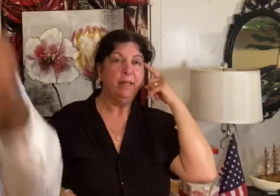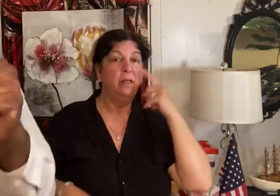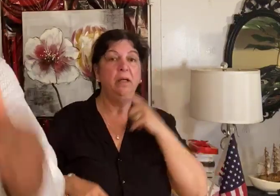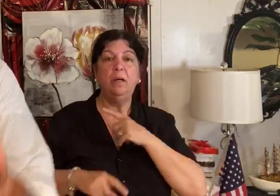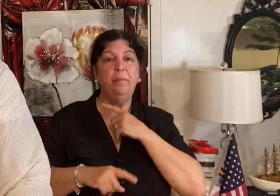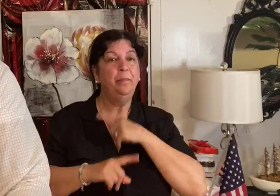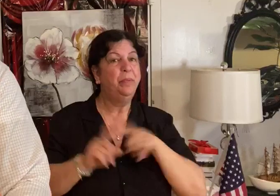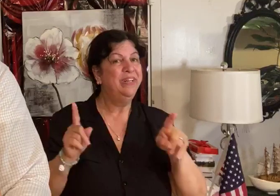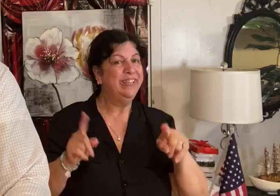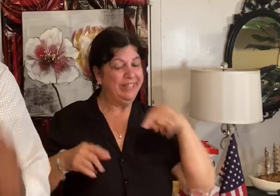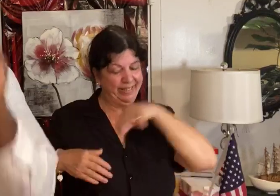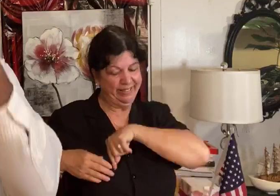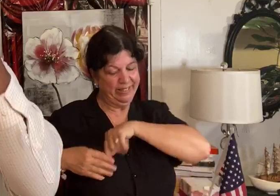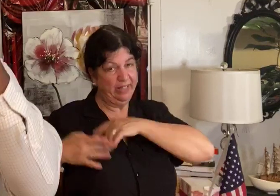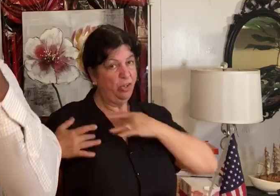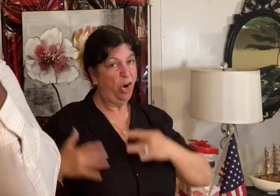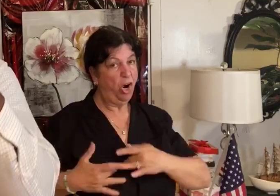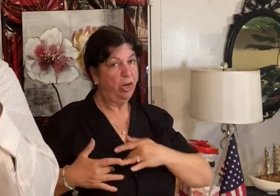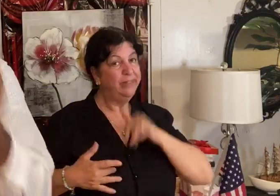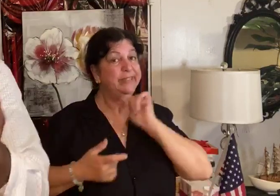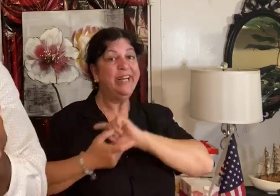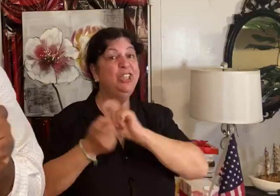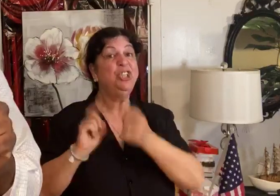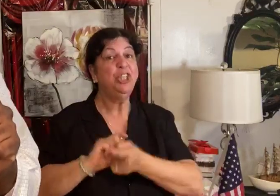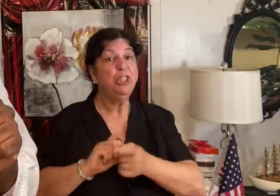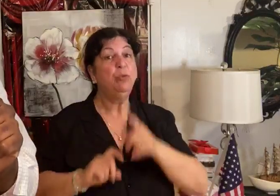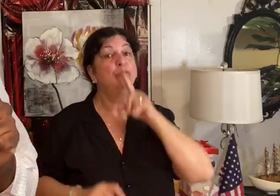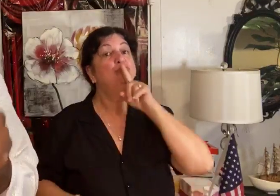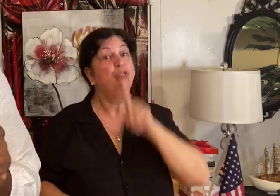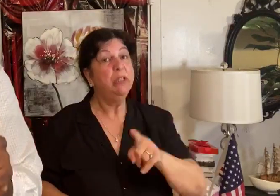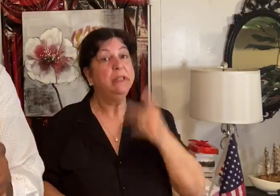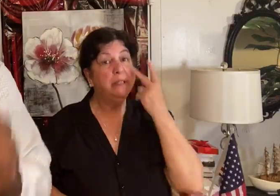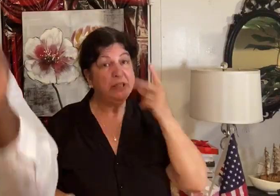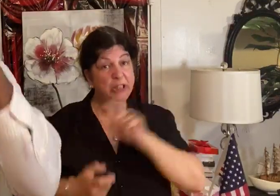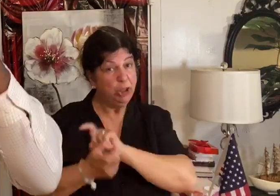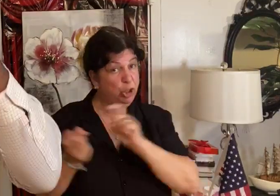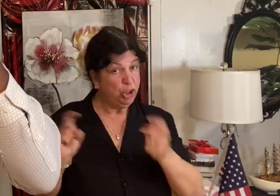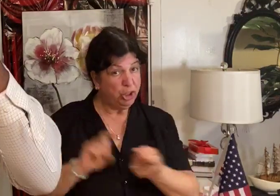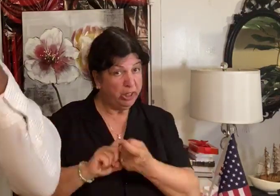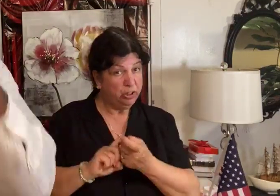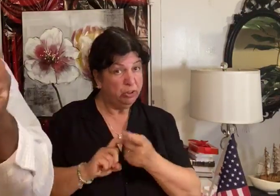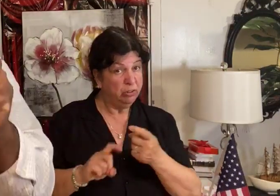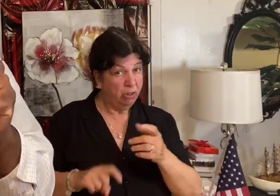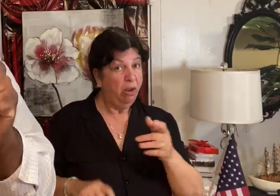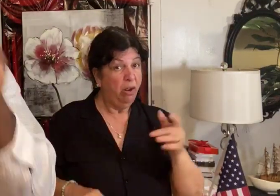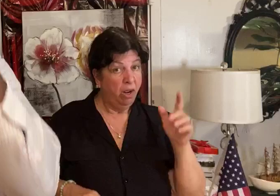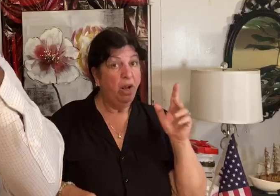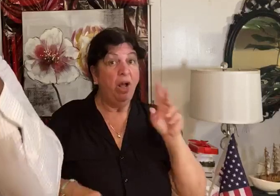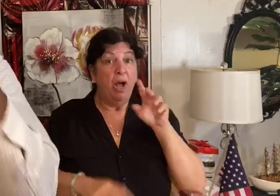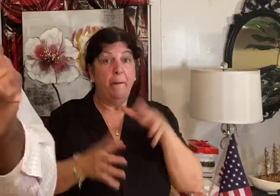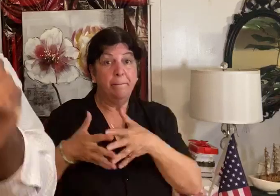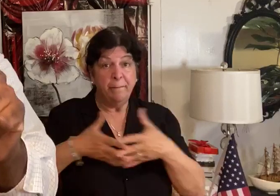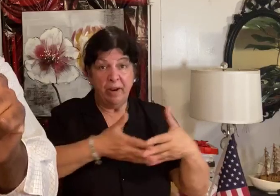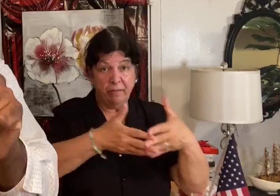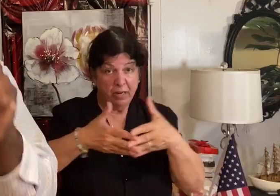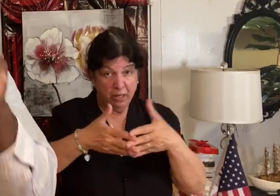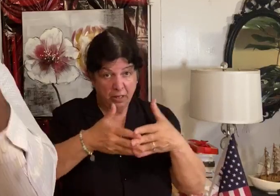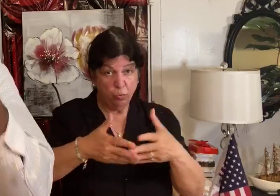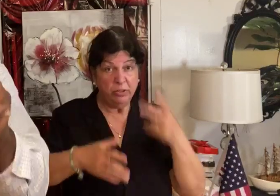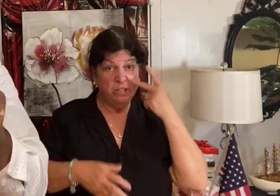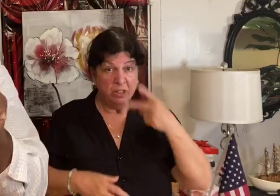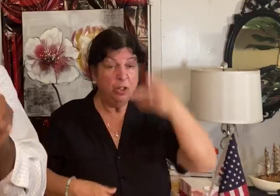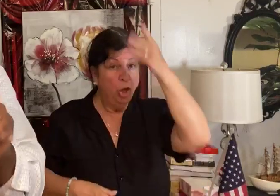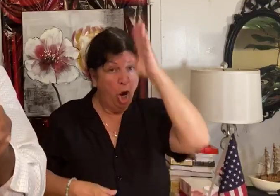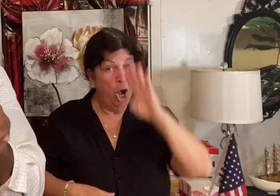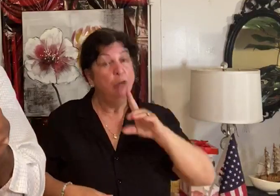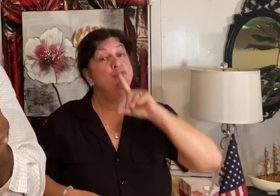not changed inwardly. If you want to see a real change in our nation, if you want to see God make a real difference,